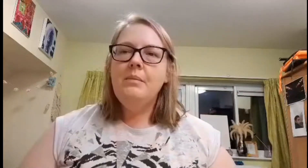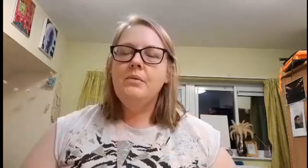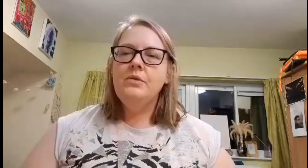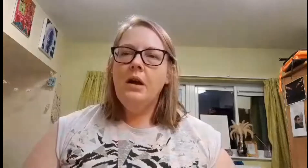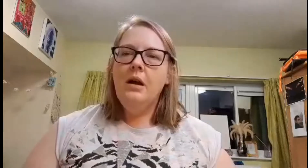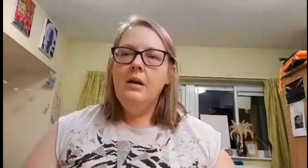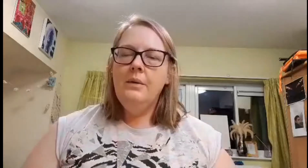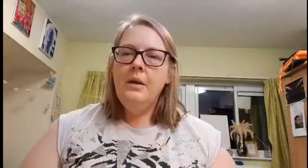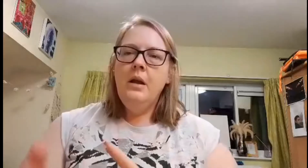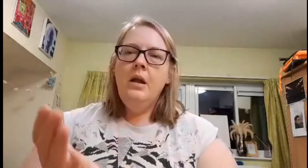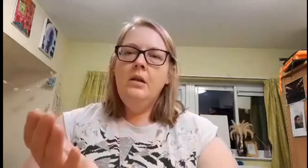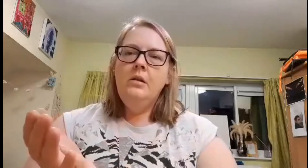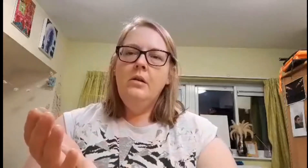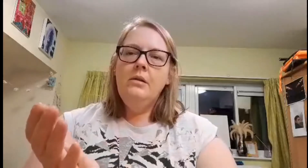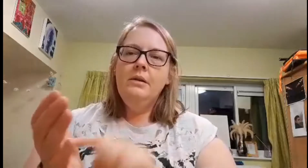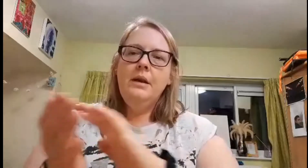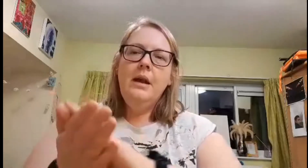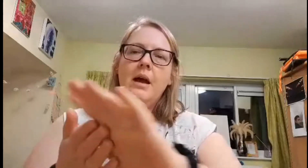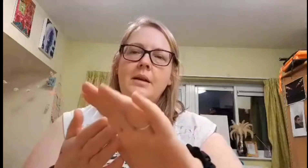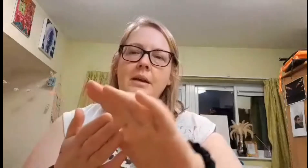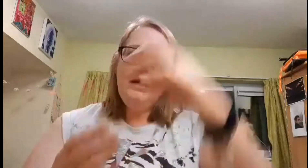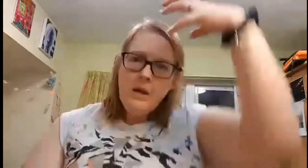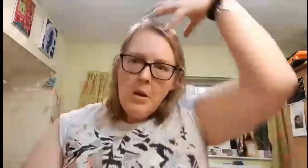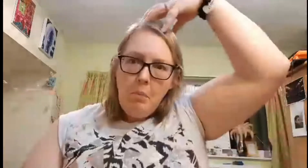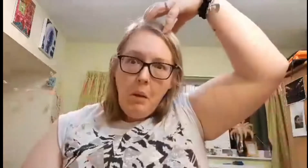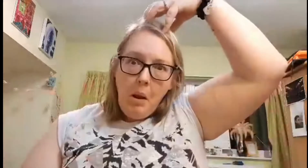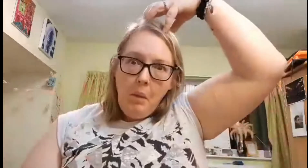examples are Laurel and Hardy,